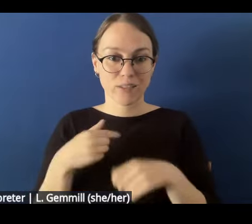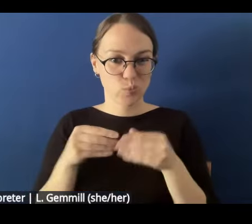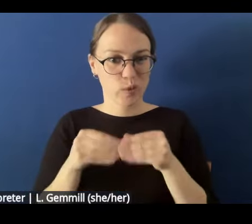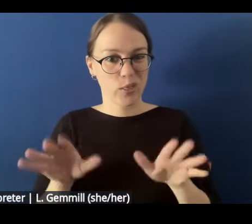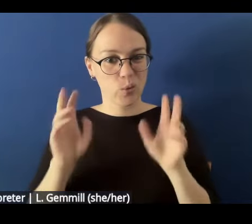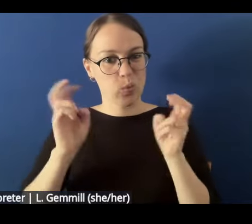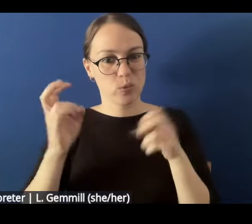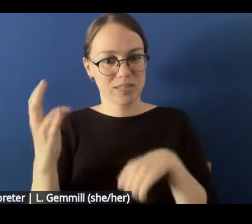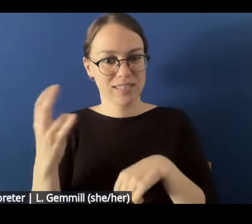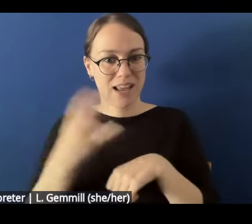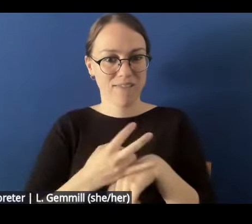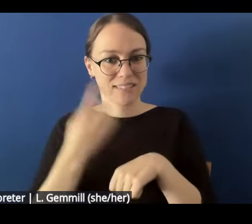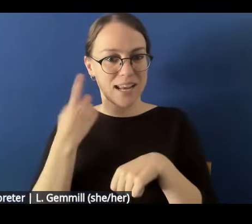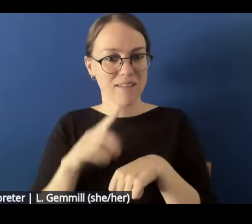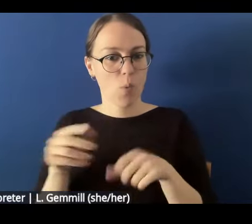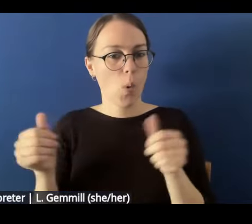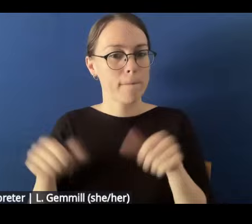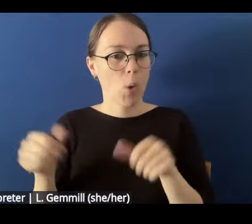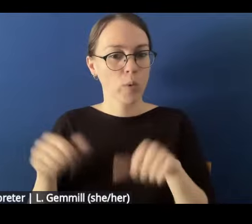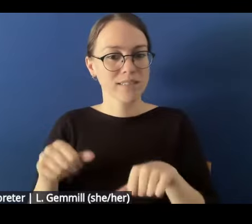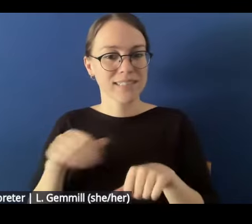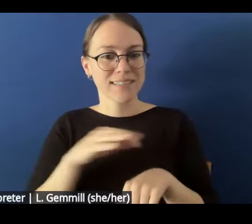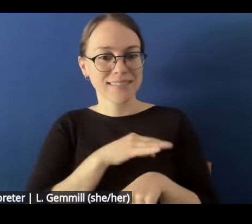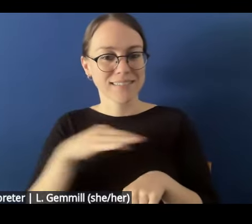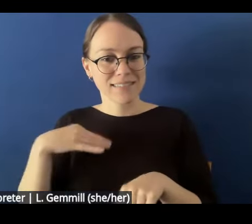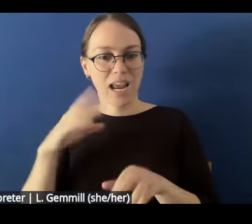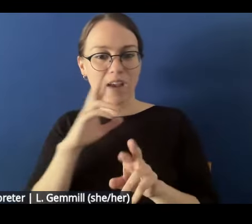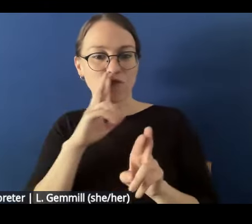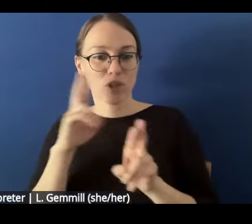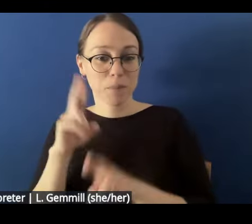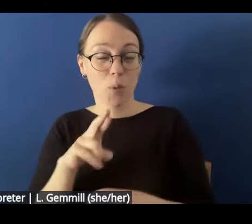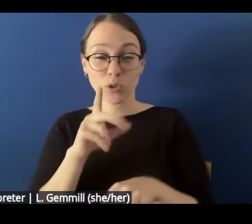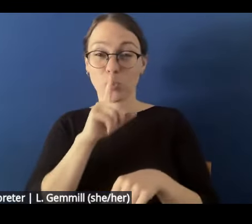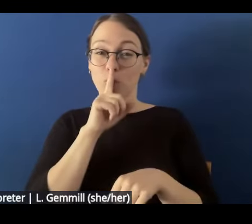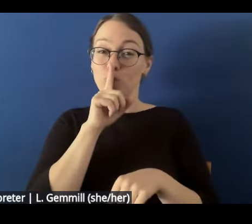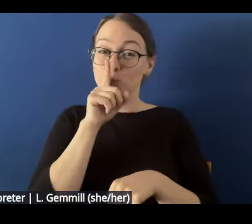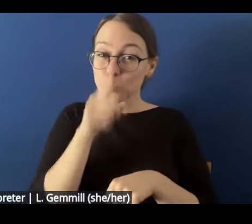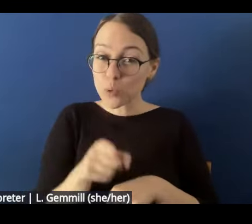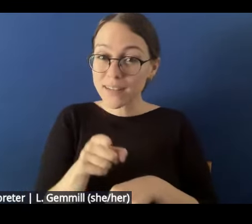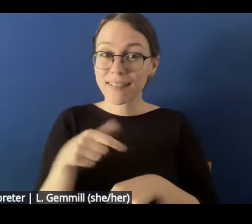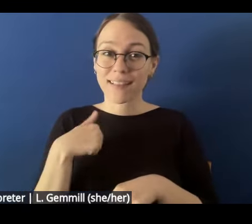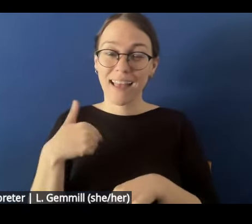under when it has to be posted and we have to schedule. So realistically, we have like, I would say